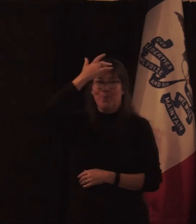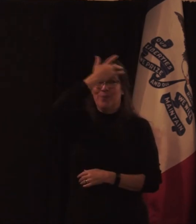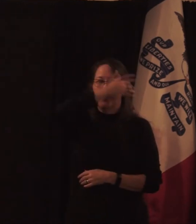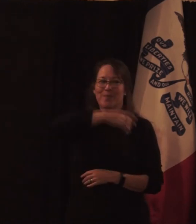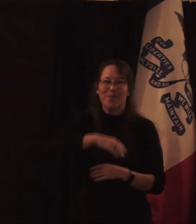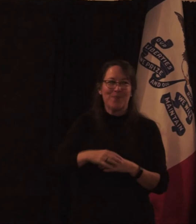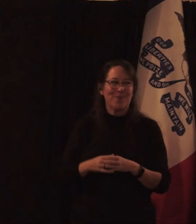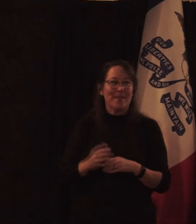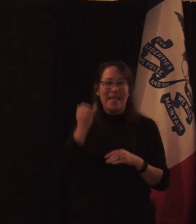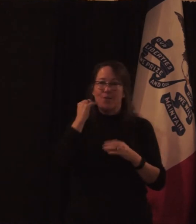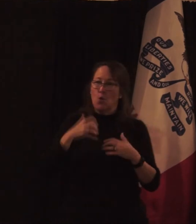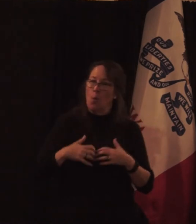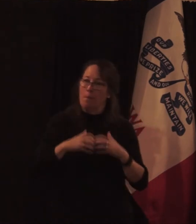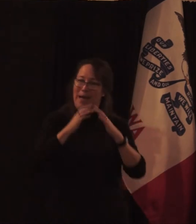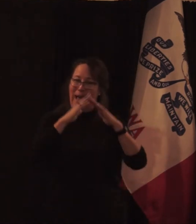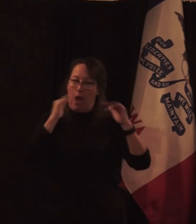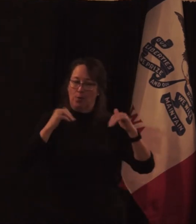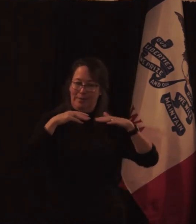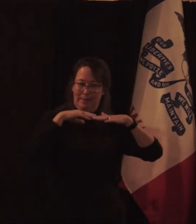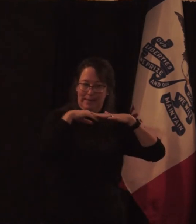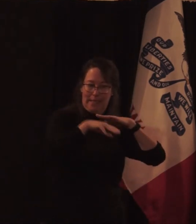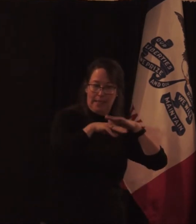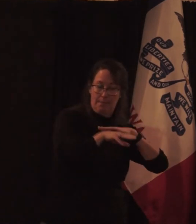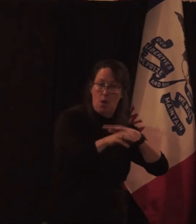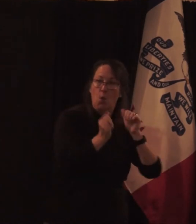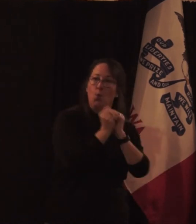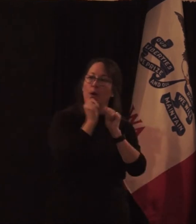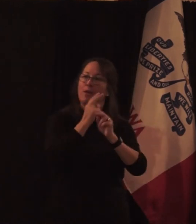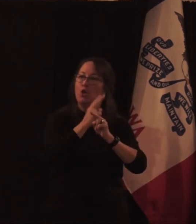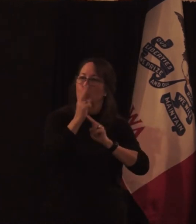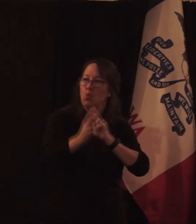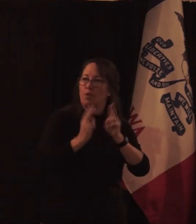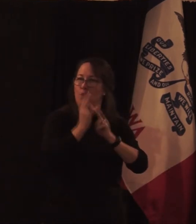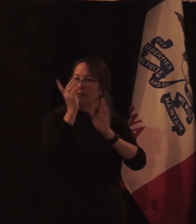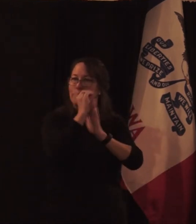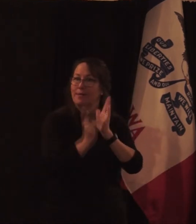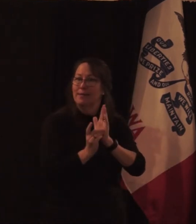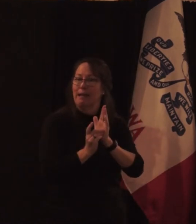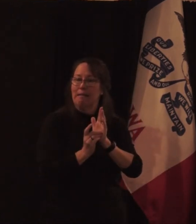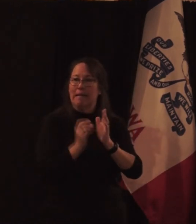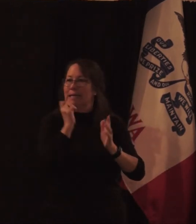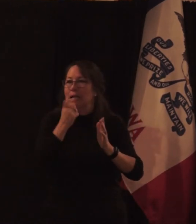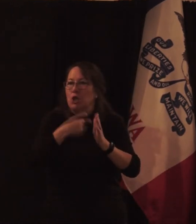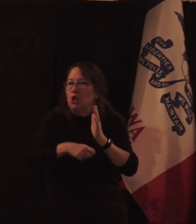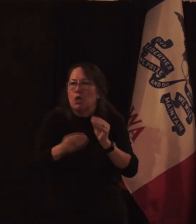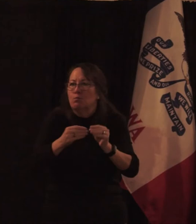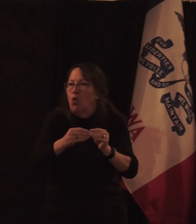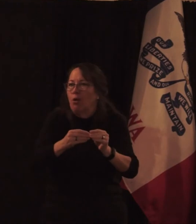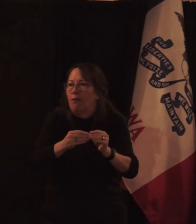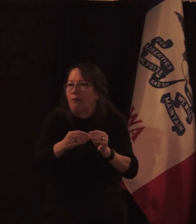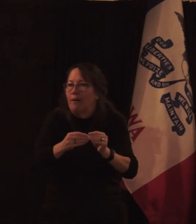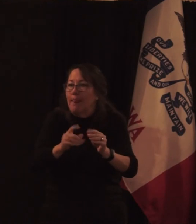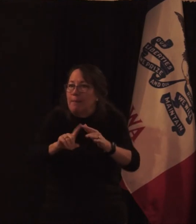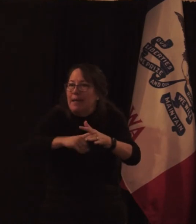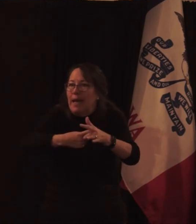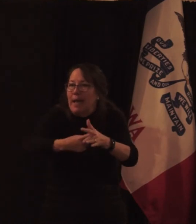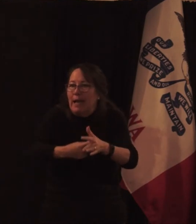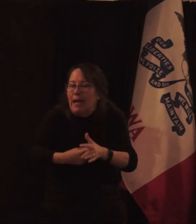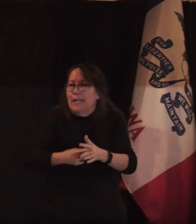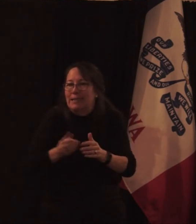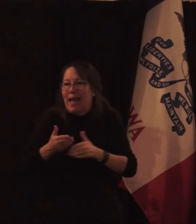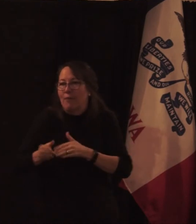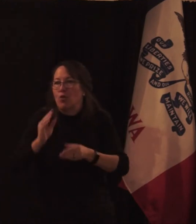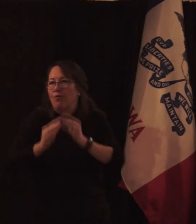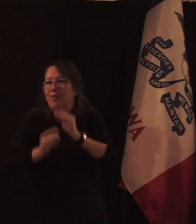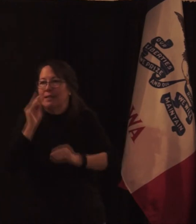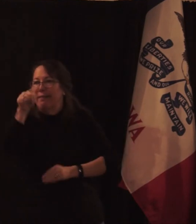we know that if you build a house that's accessible with universal design, it doesn't cost any more in the beginning. Right. It's only after you